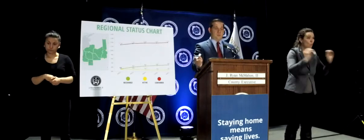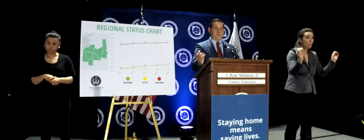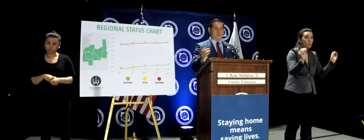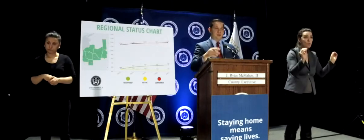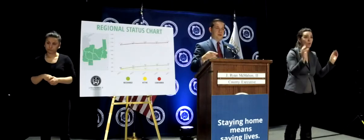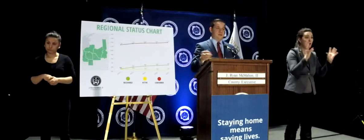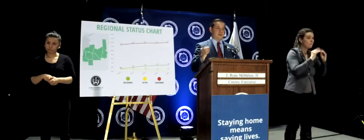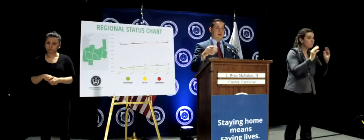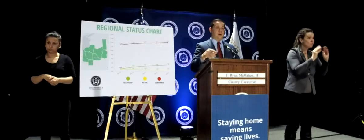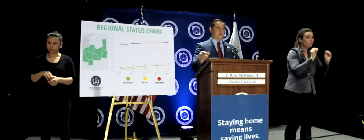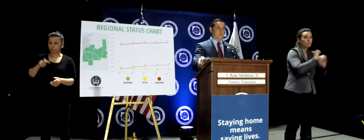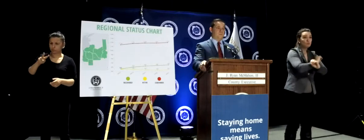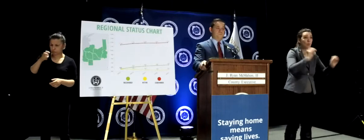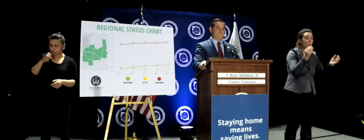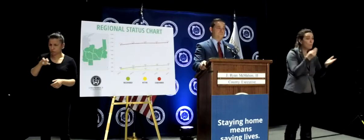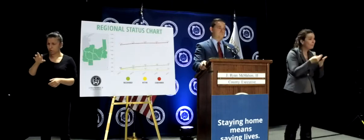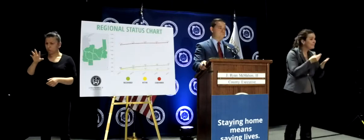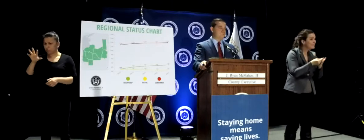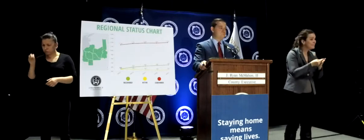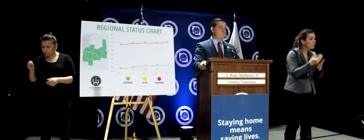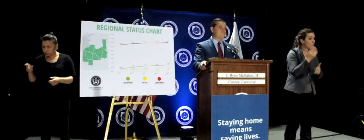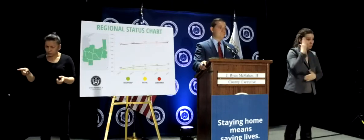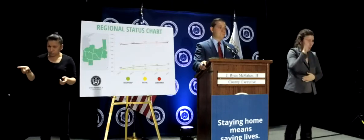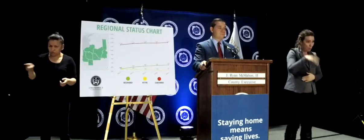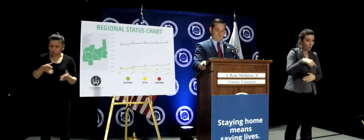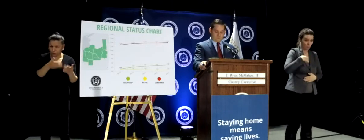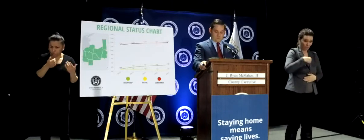there's a couple different angles on that argument.